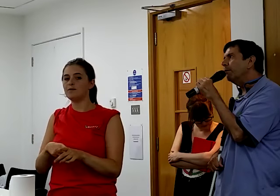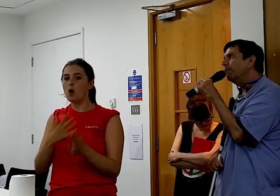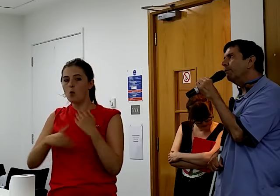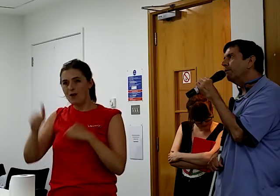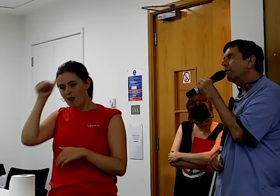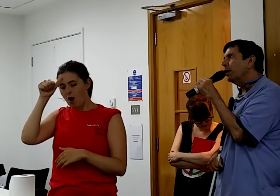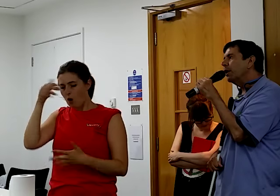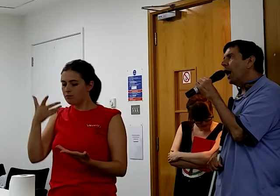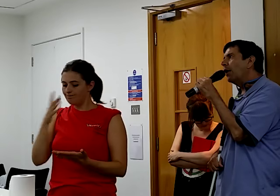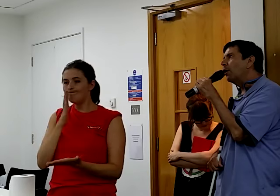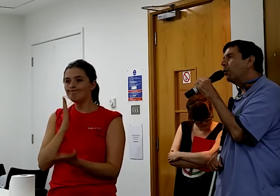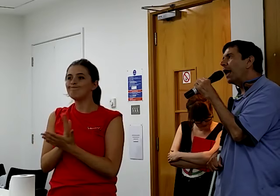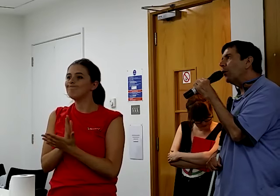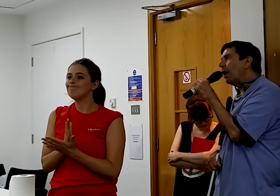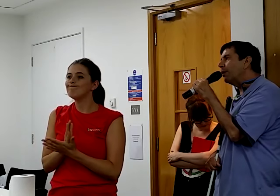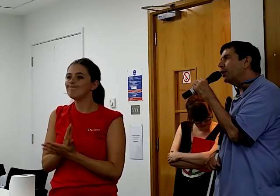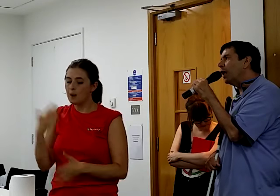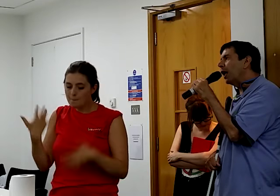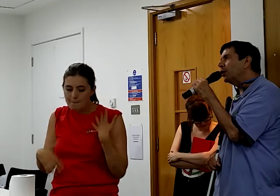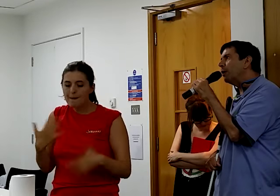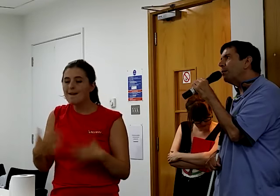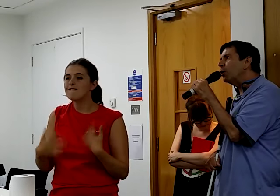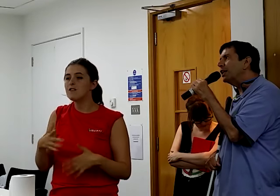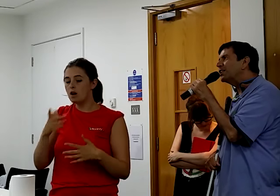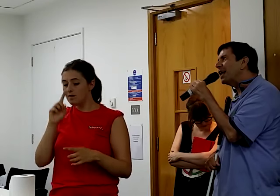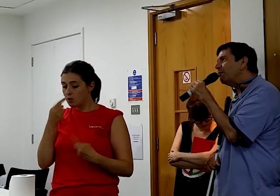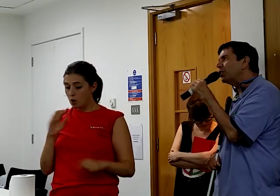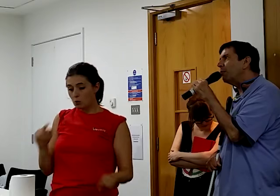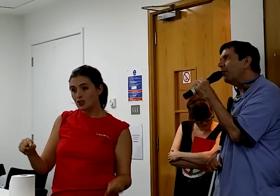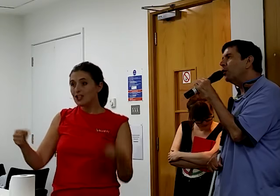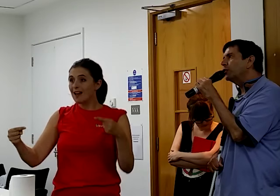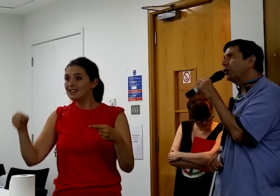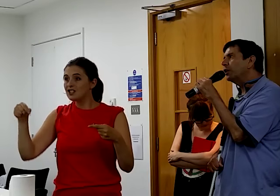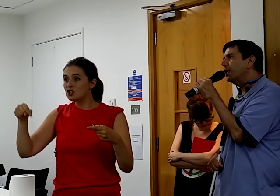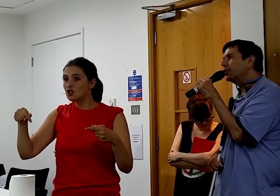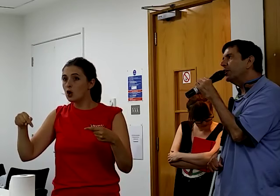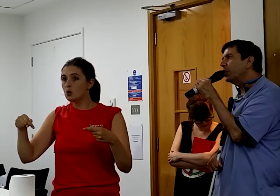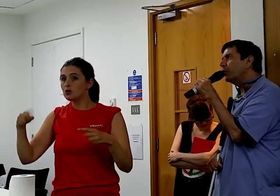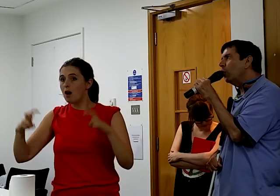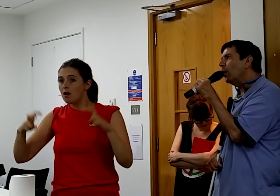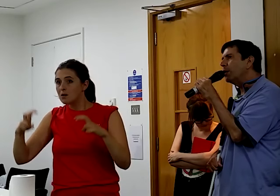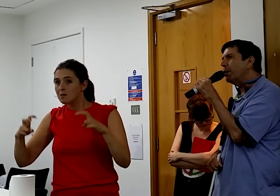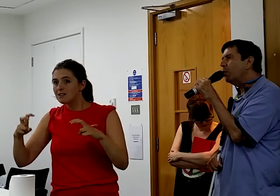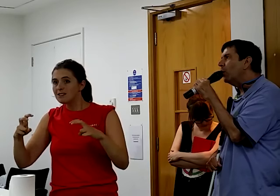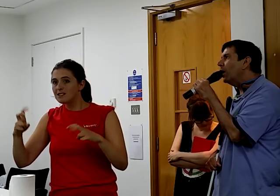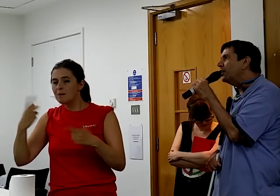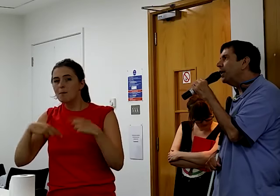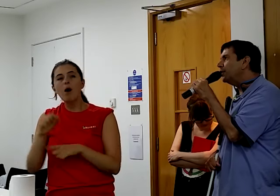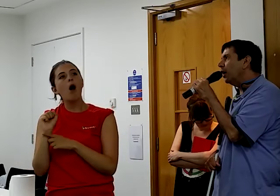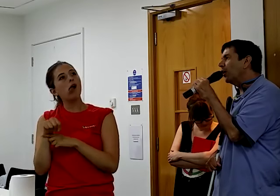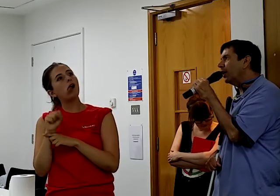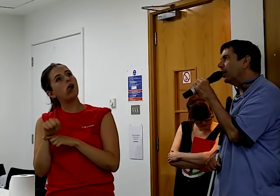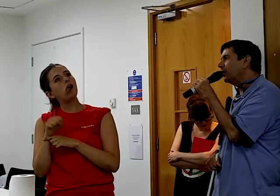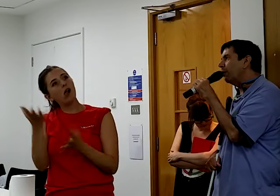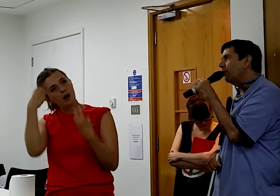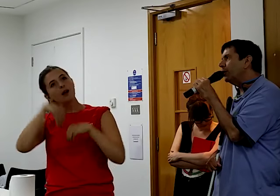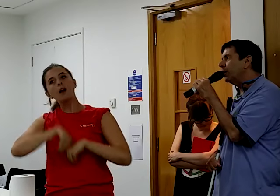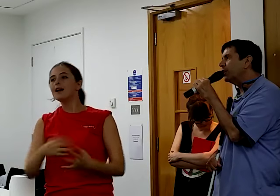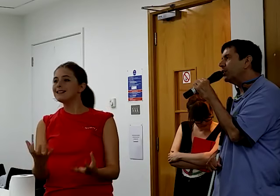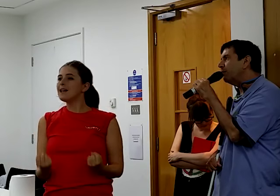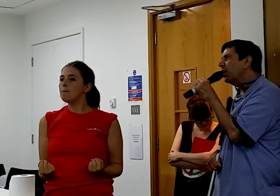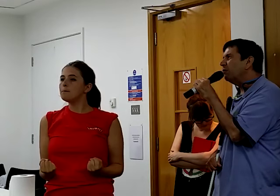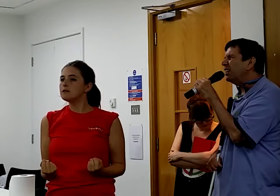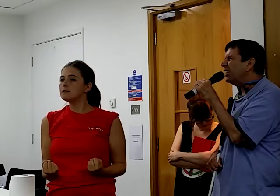can run very deep, and that without that being challenged, people can accept some of those ideas in a general way. People did, I think,